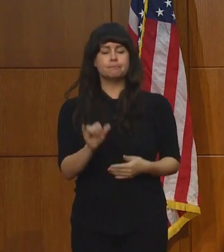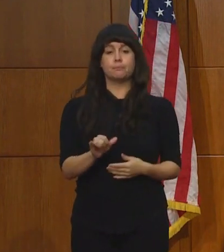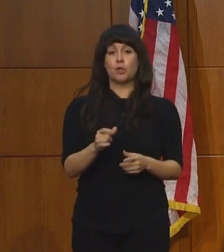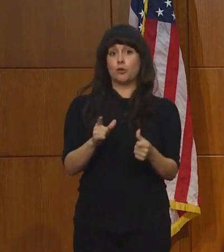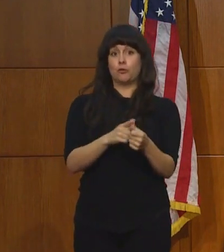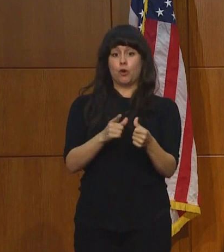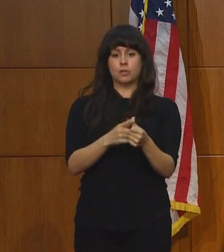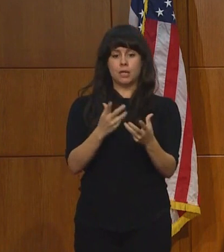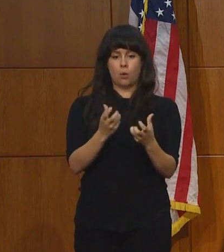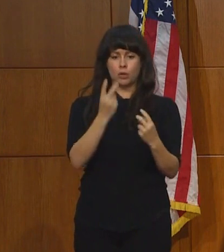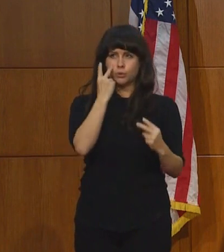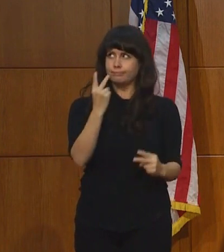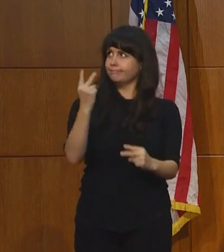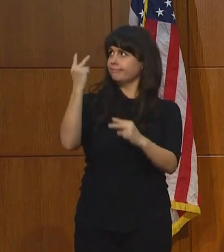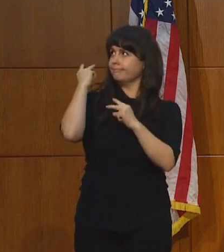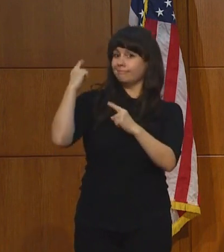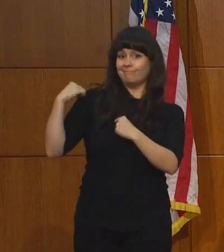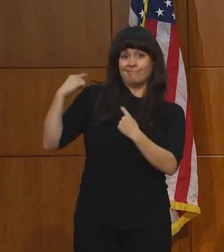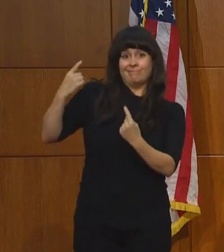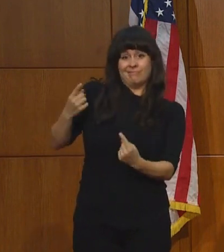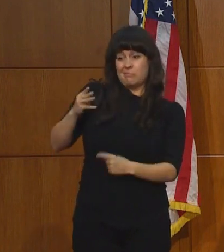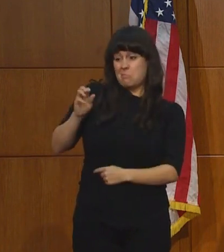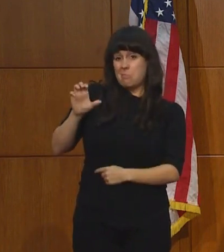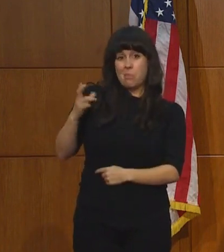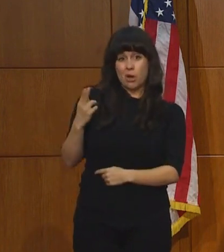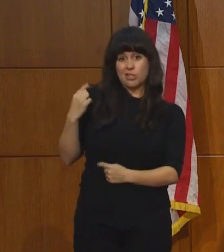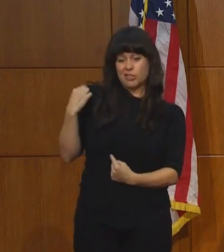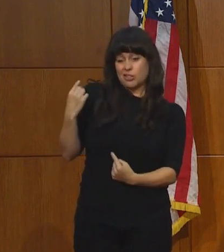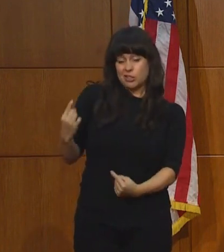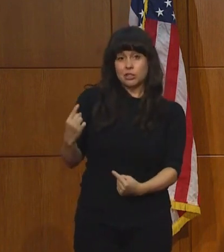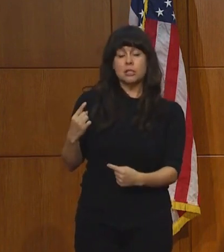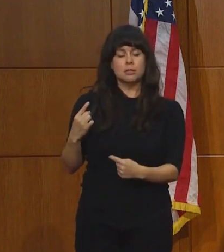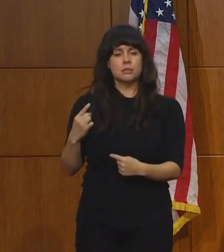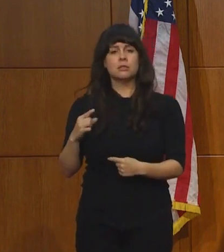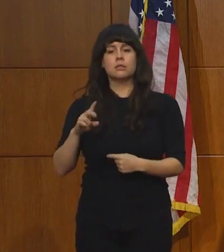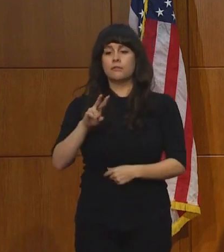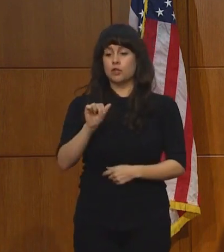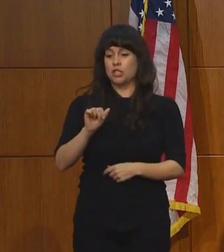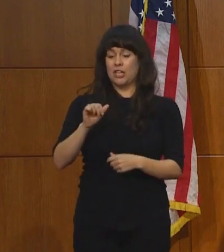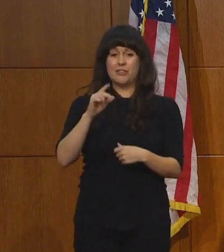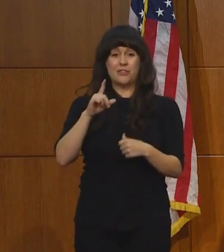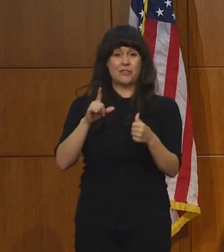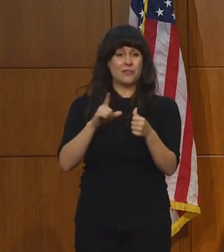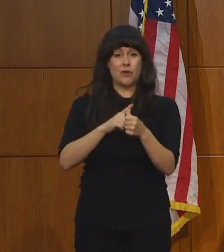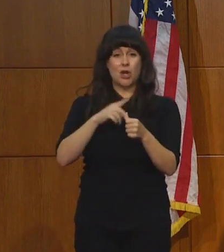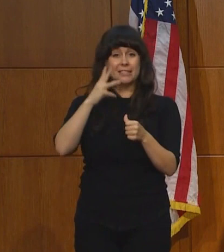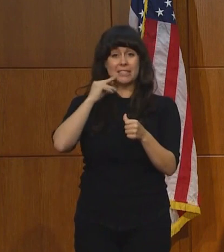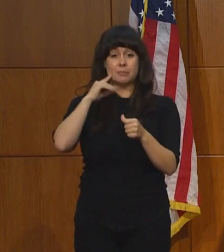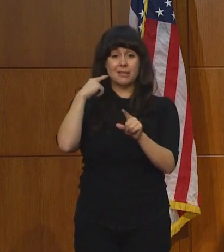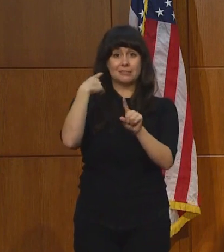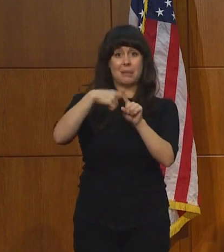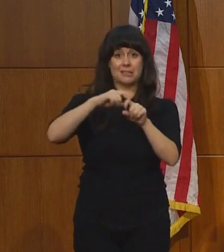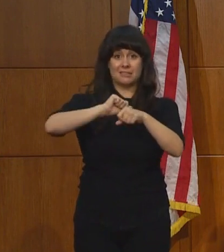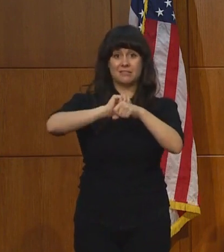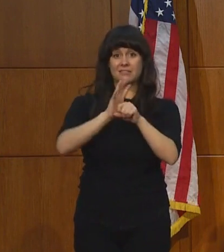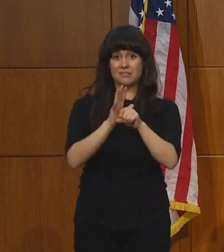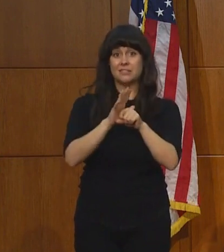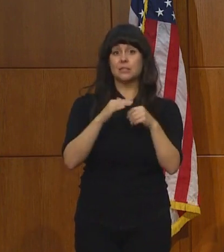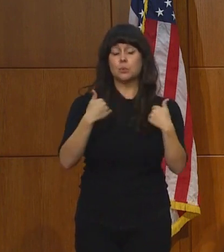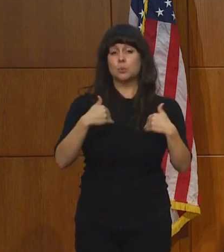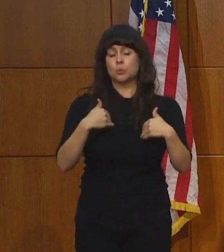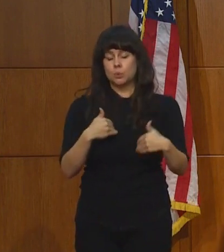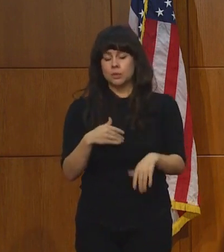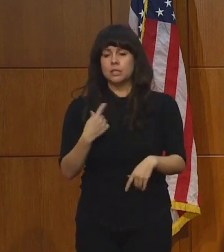we've been. Since early March, when Virginia had its first COVID case, we have urged